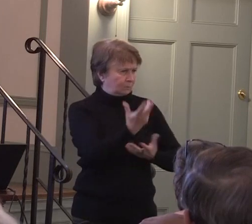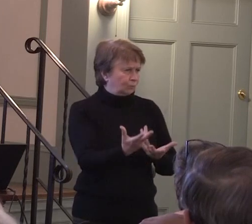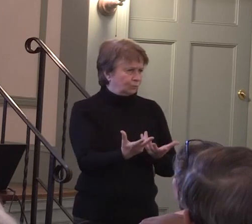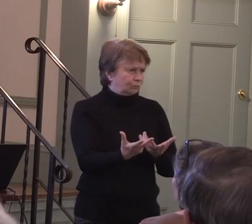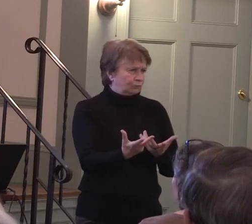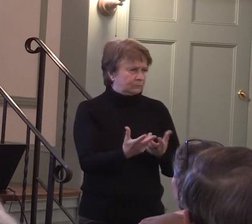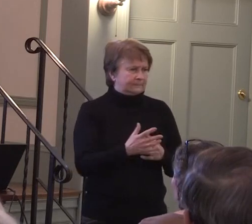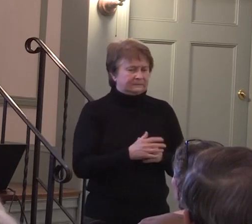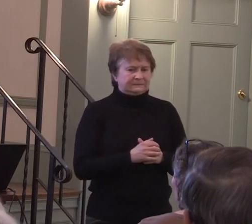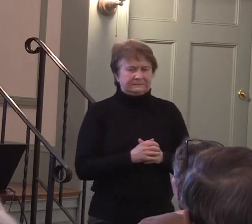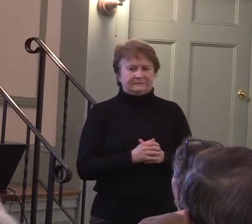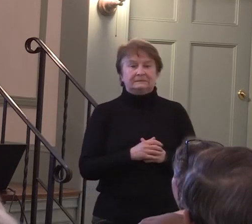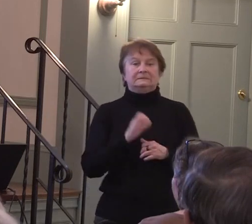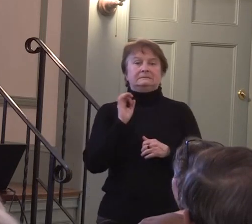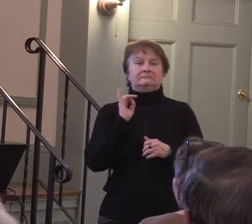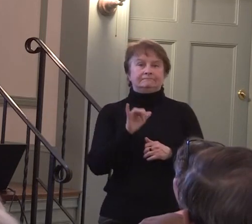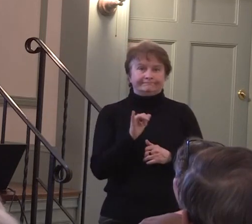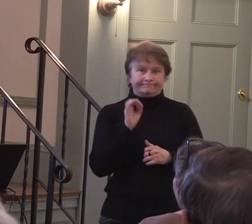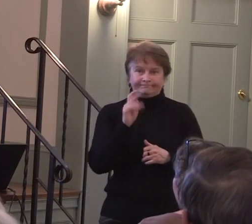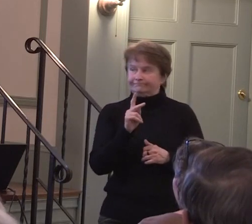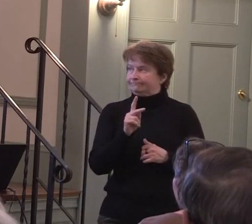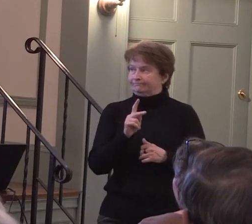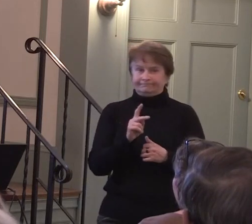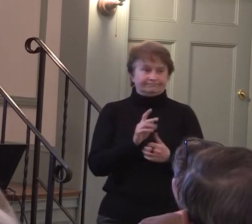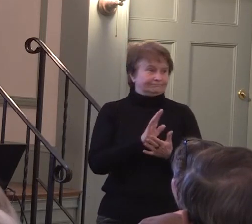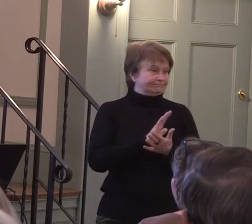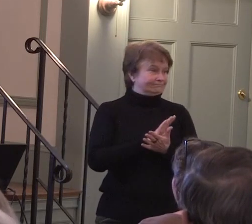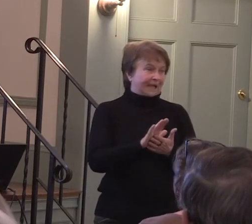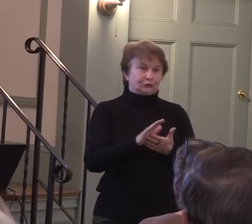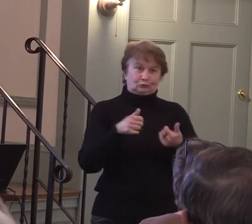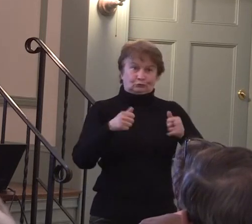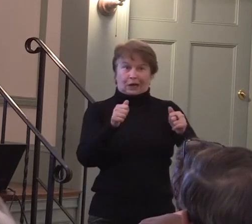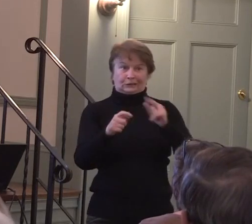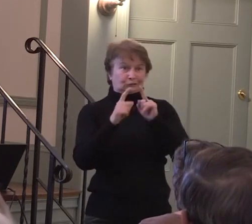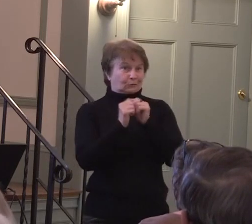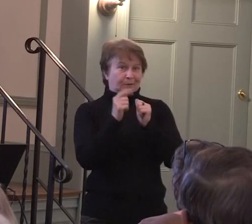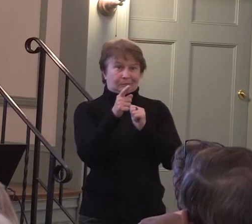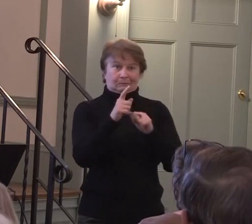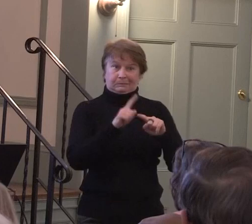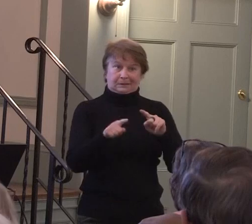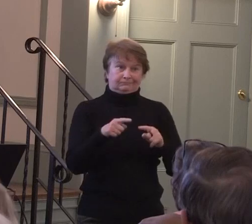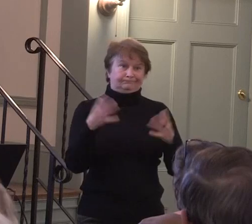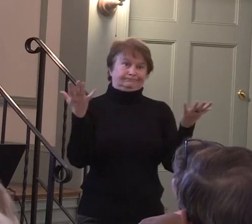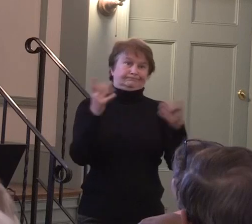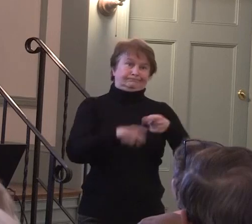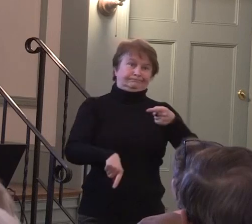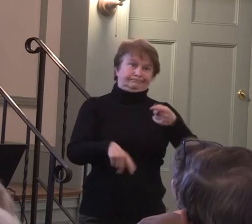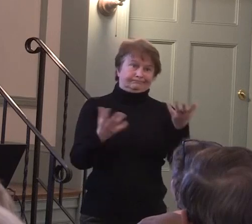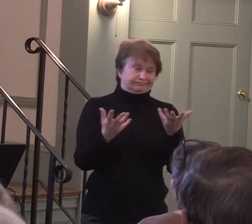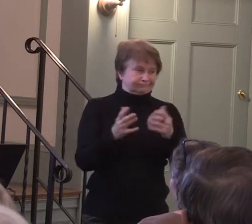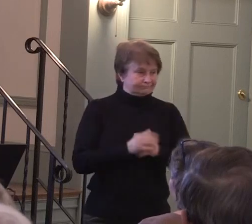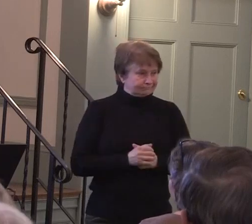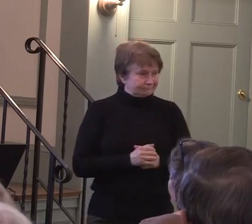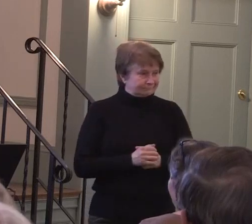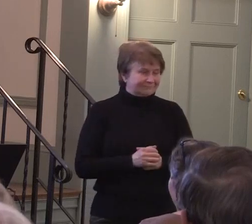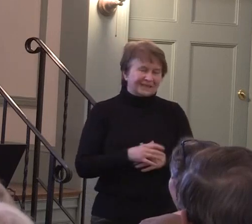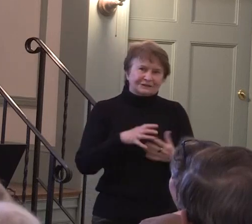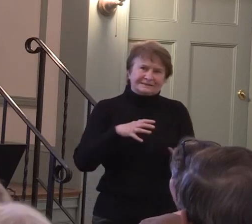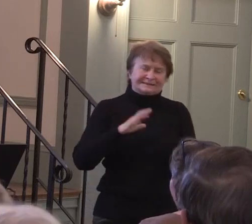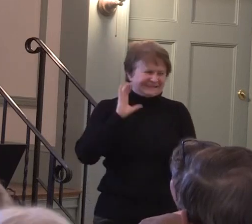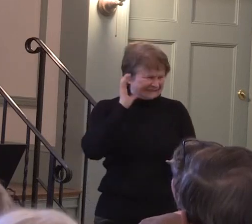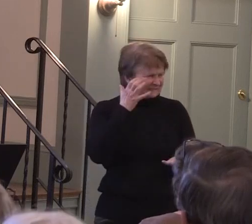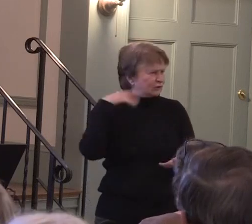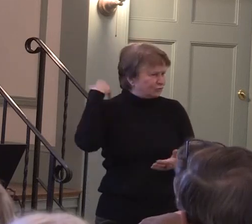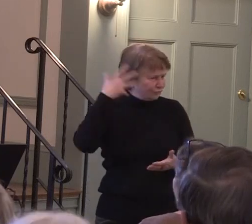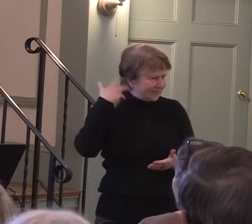Okay. Nice trying to talk to you, but I mean, as crazy as